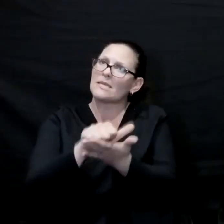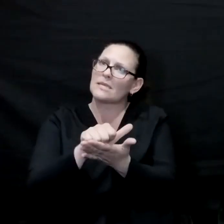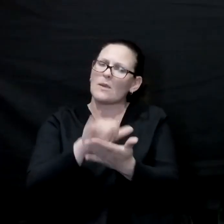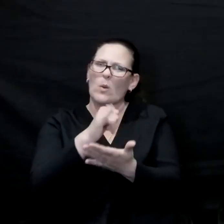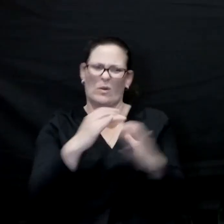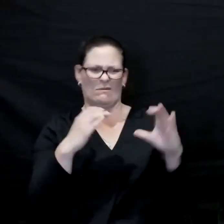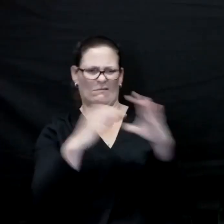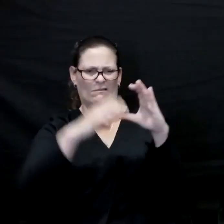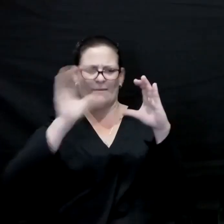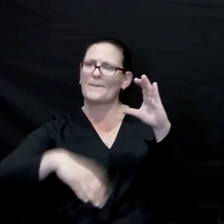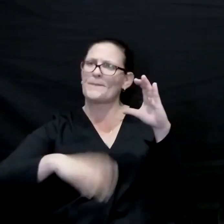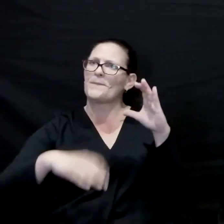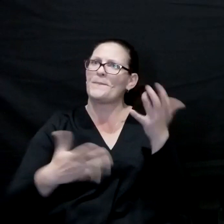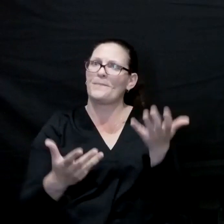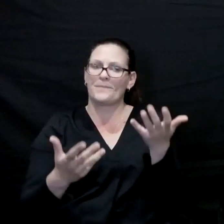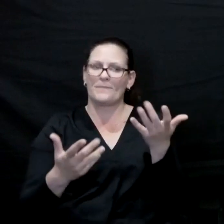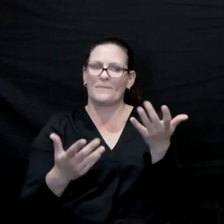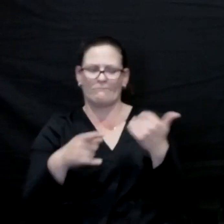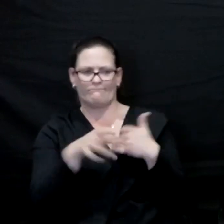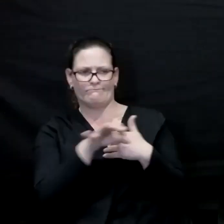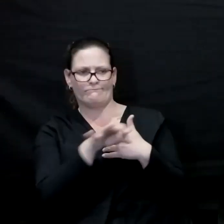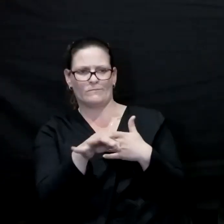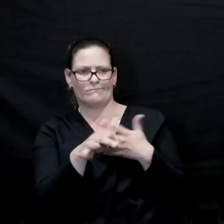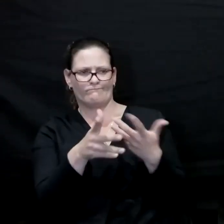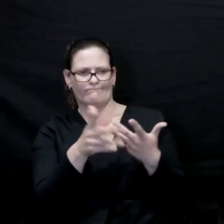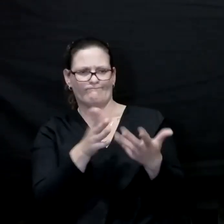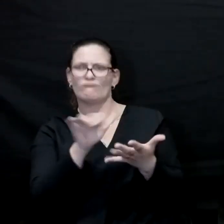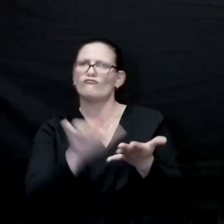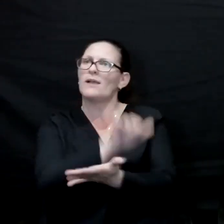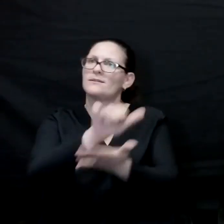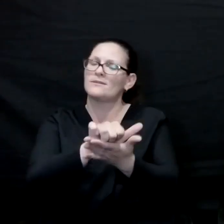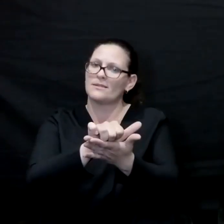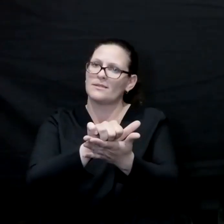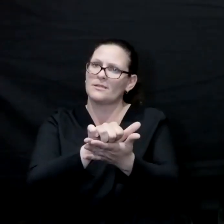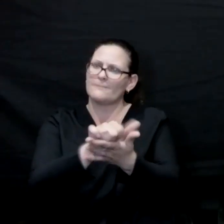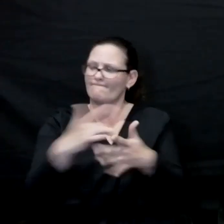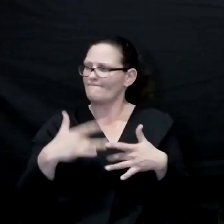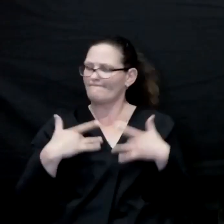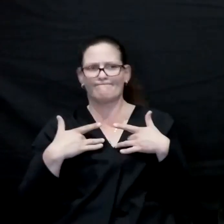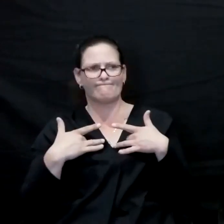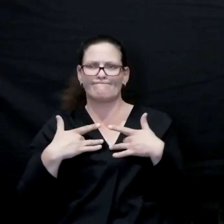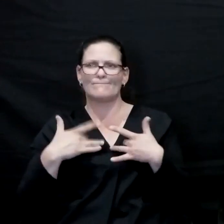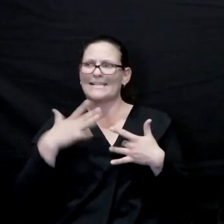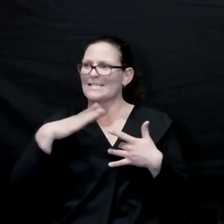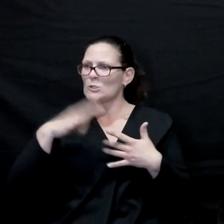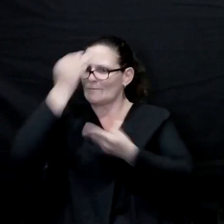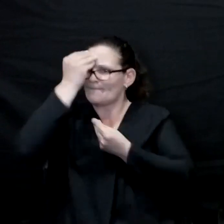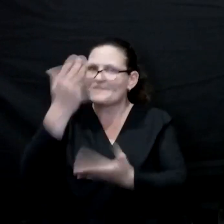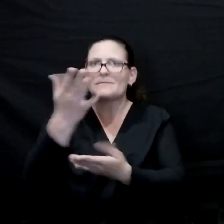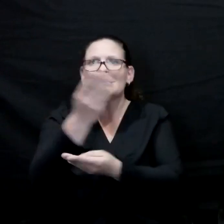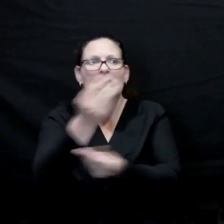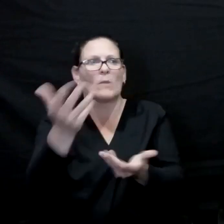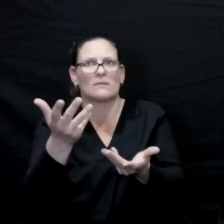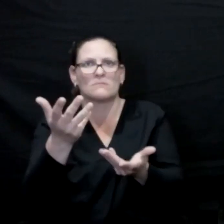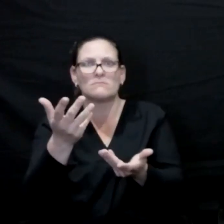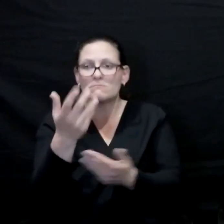the participant, and that you feel that you have the right to complain. Of course you do. You do have the right